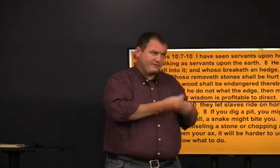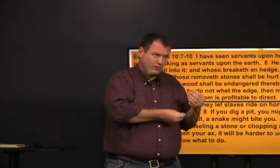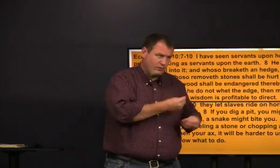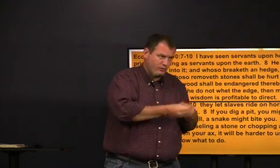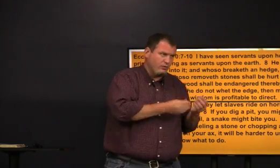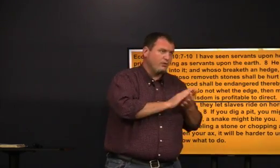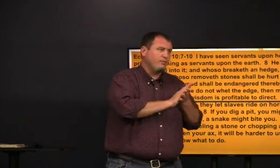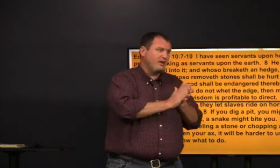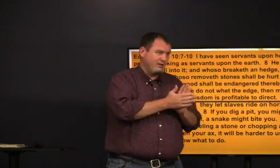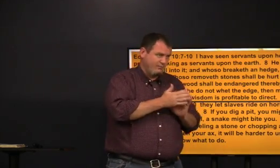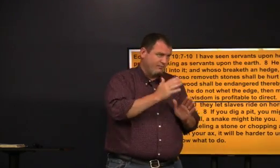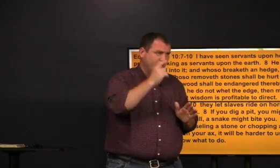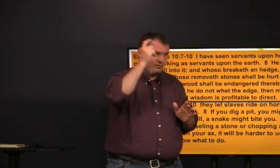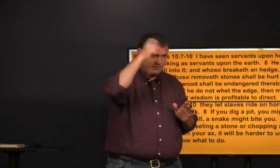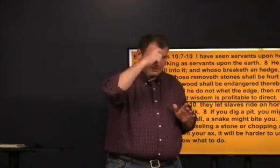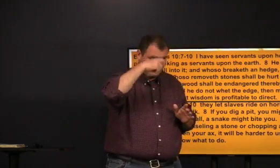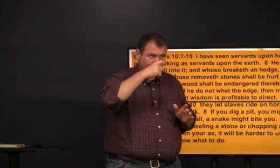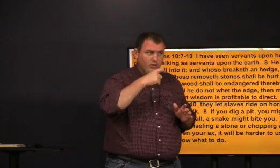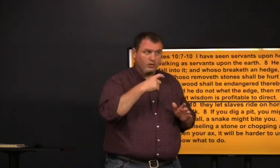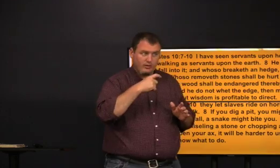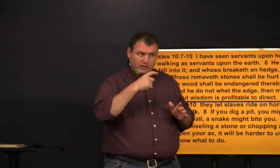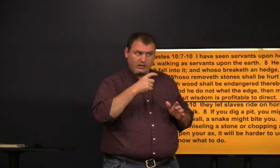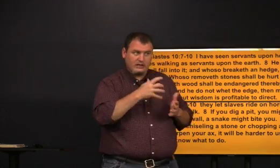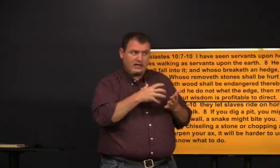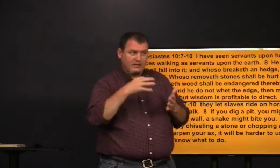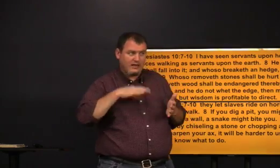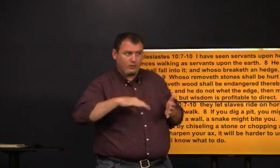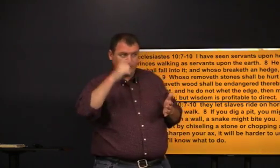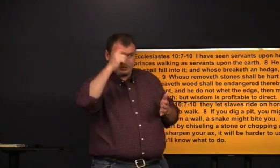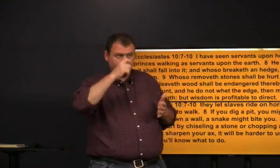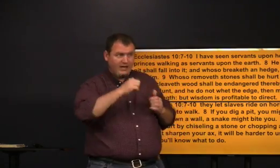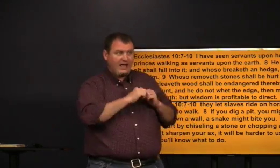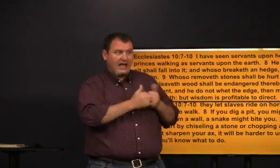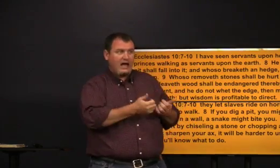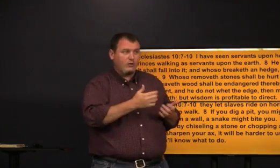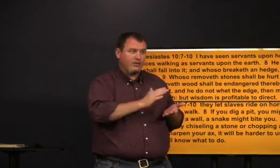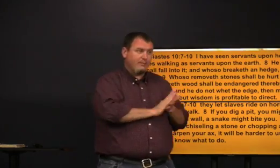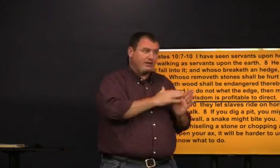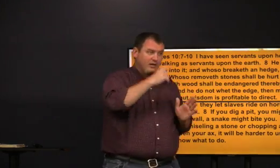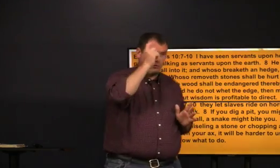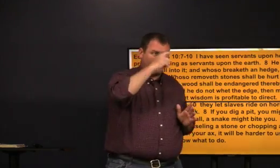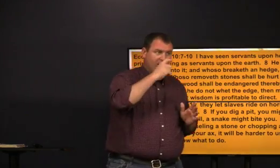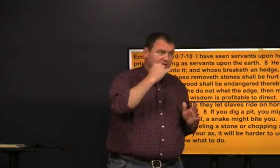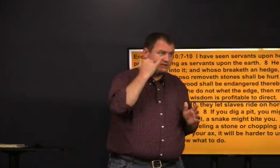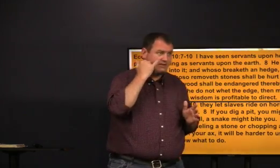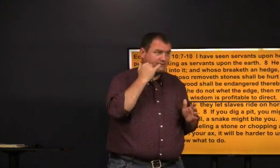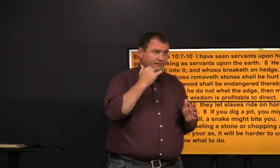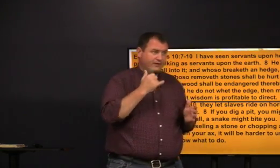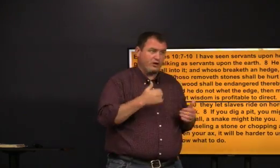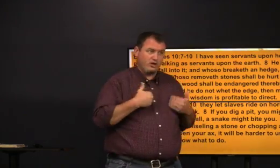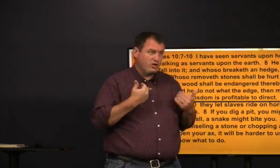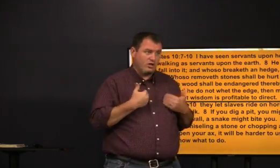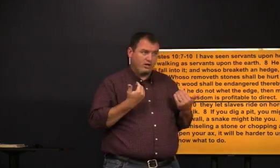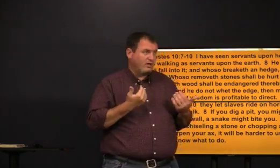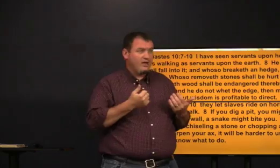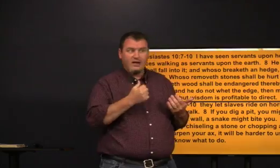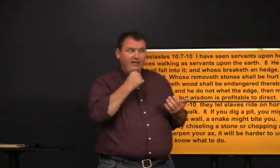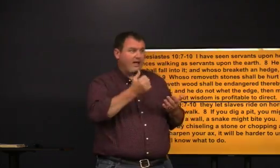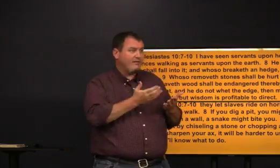to go through, make mistakes, and go and gain that wisdom. How do they become wise if they're young and they haven't